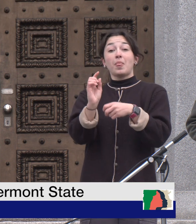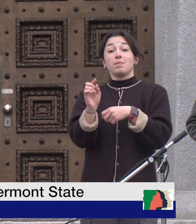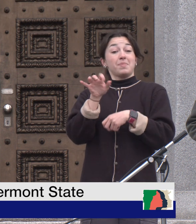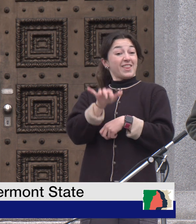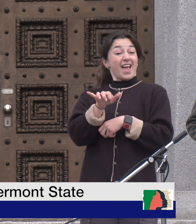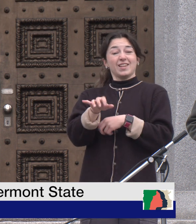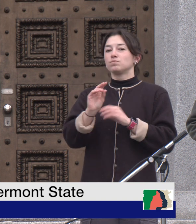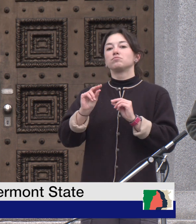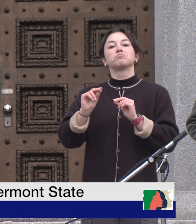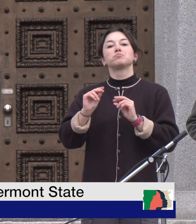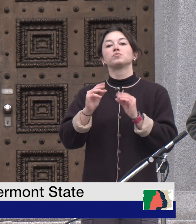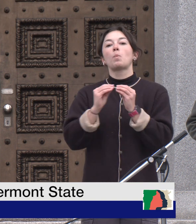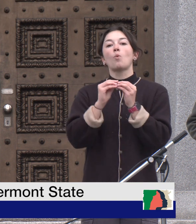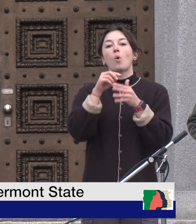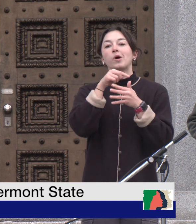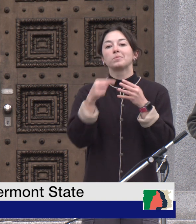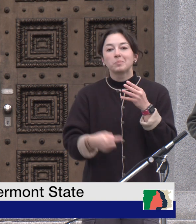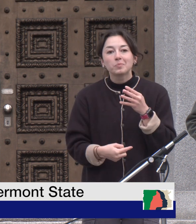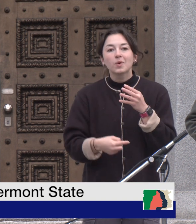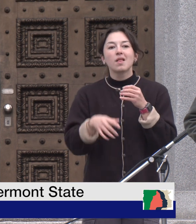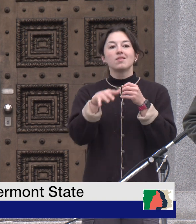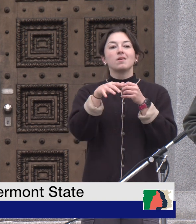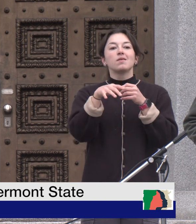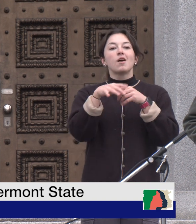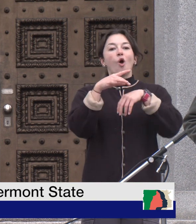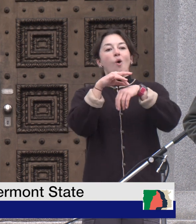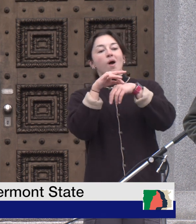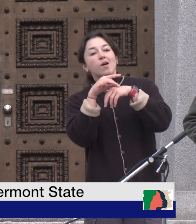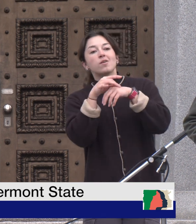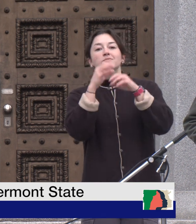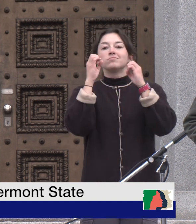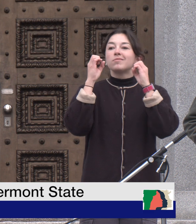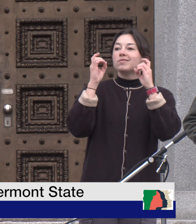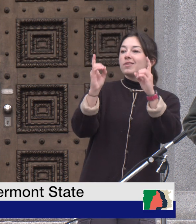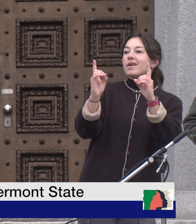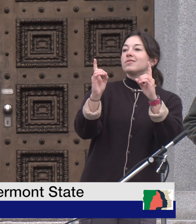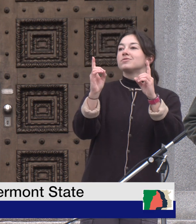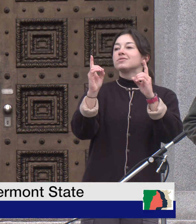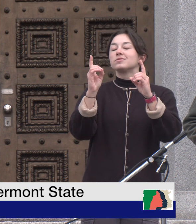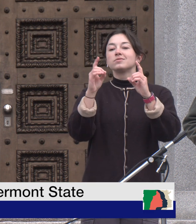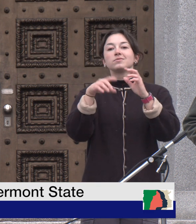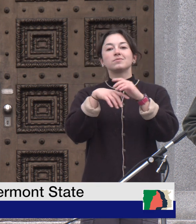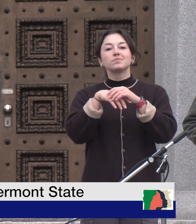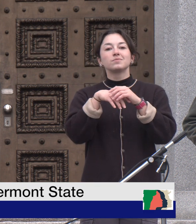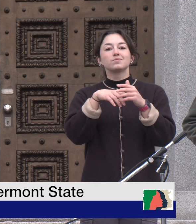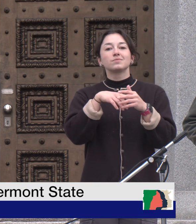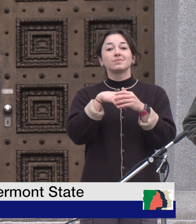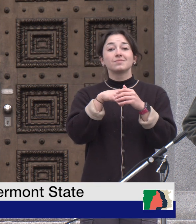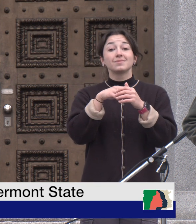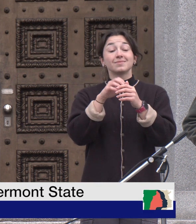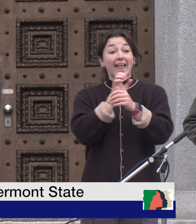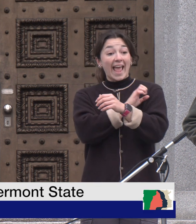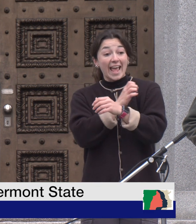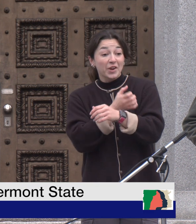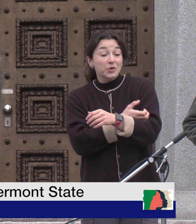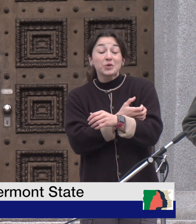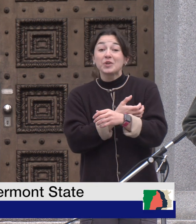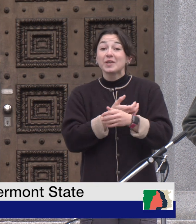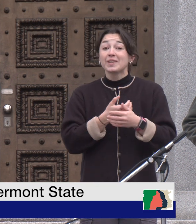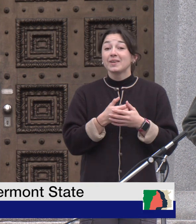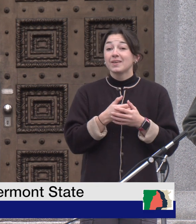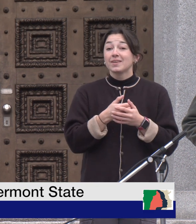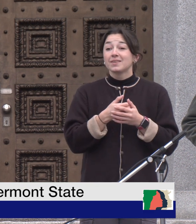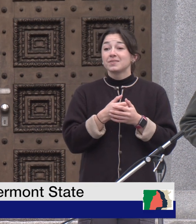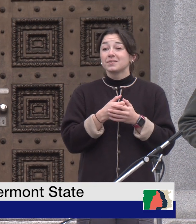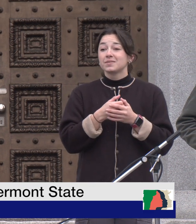The issue of the environment, the issue of education, the issue of energy, the